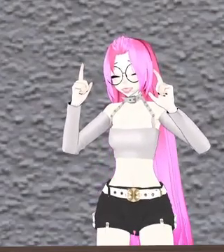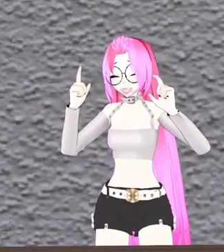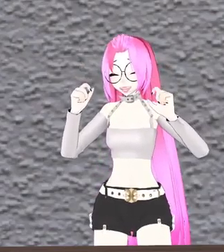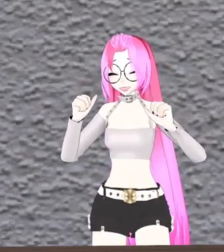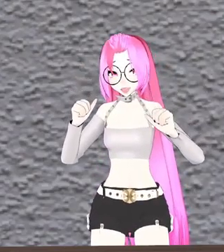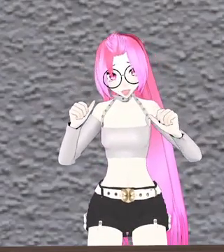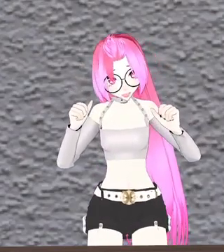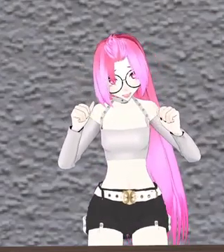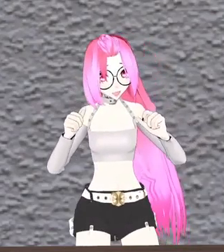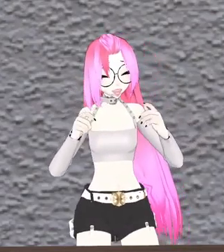space.